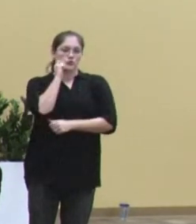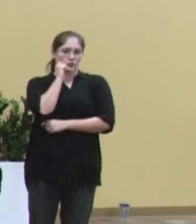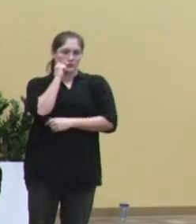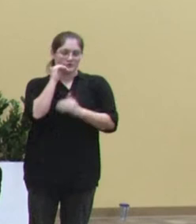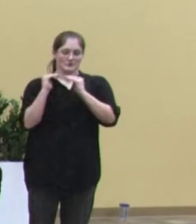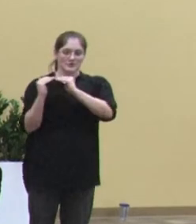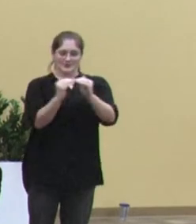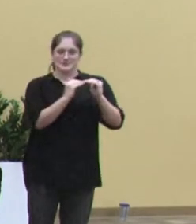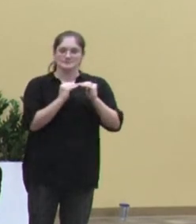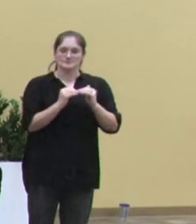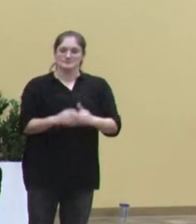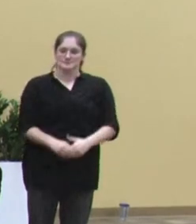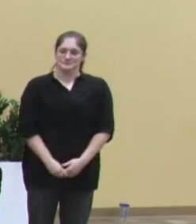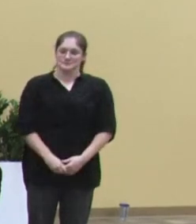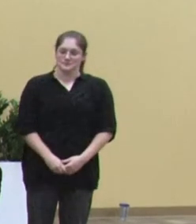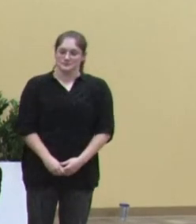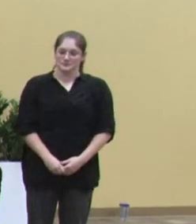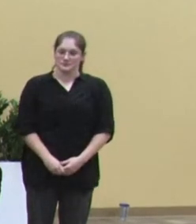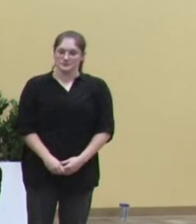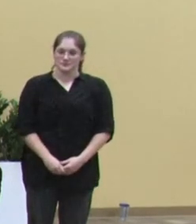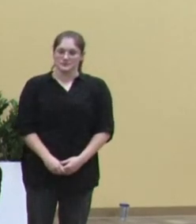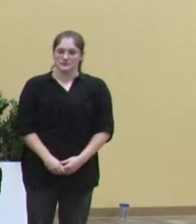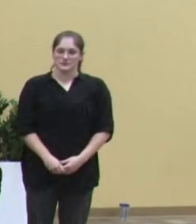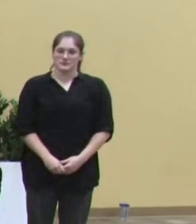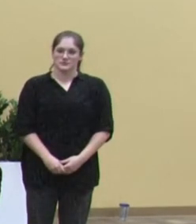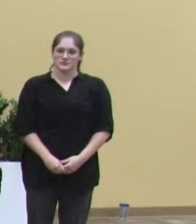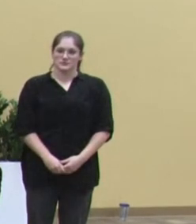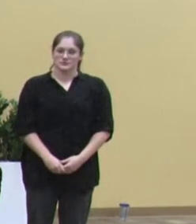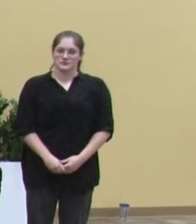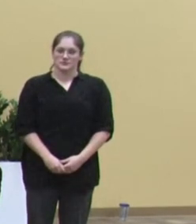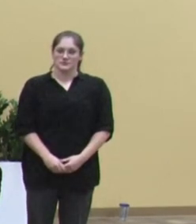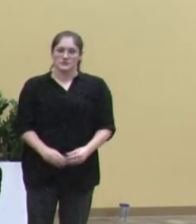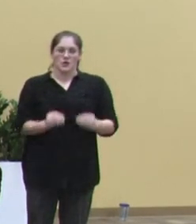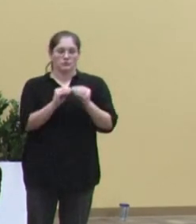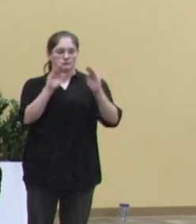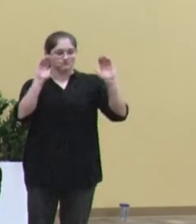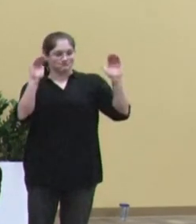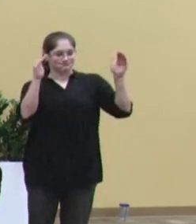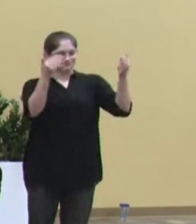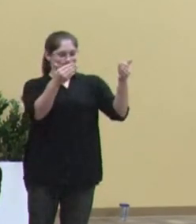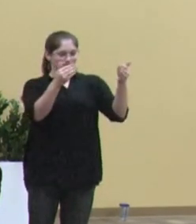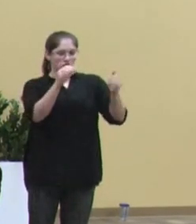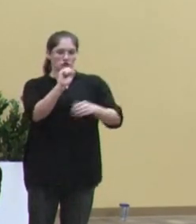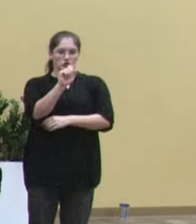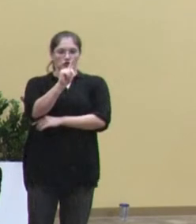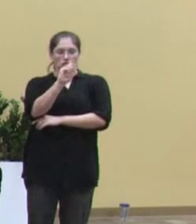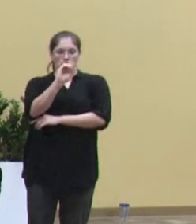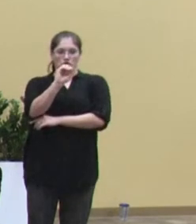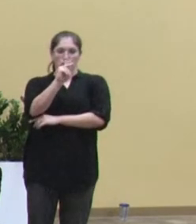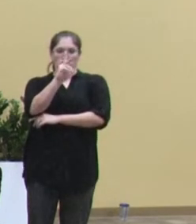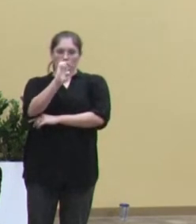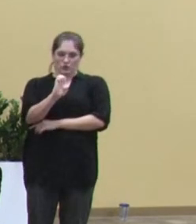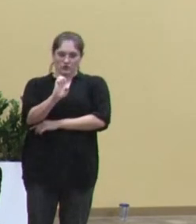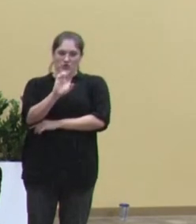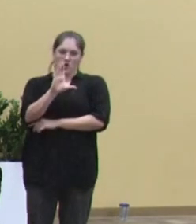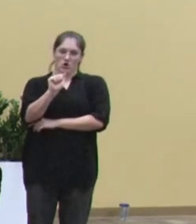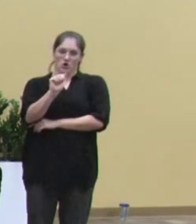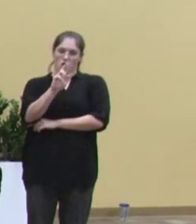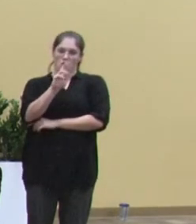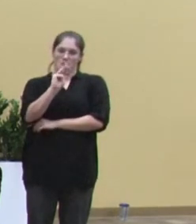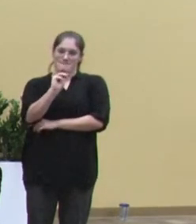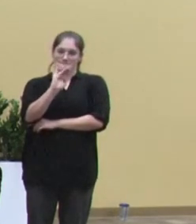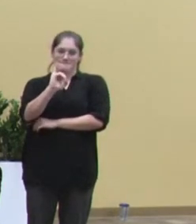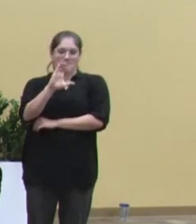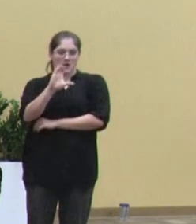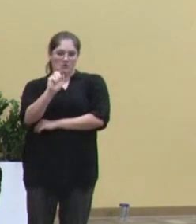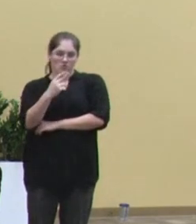was more drawn to Stokely Carmichael, Rap Brown, and of course, Eldridge